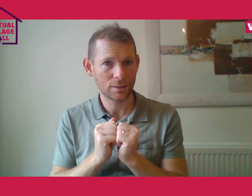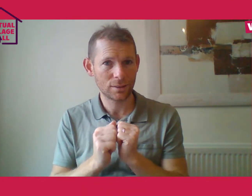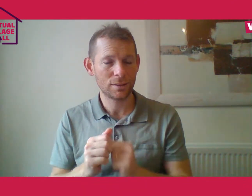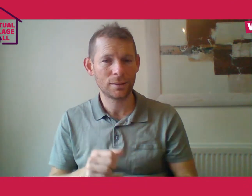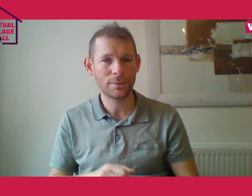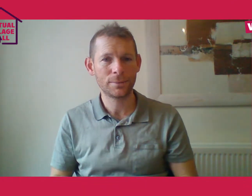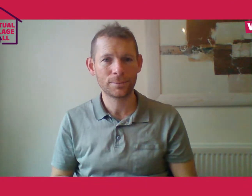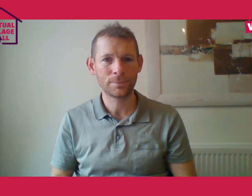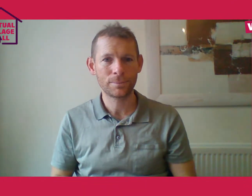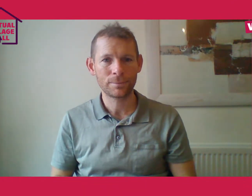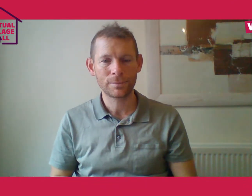brother,